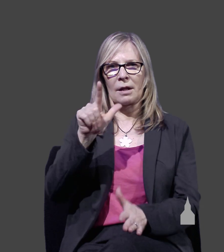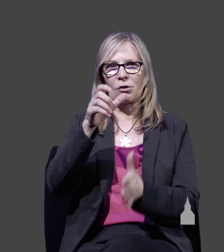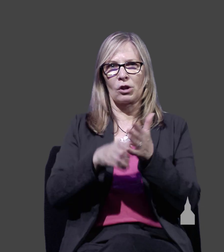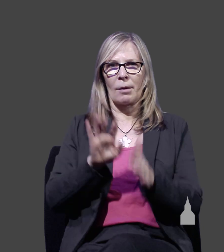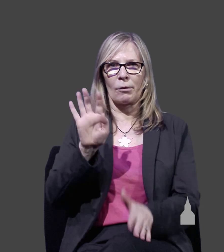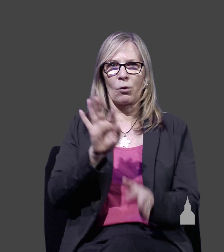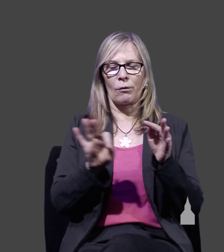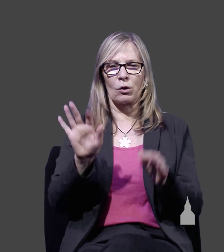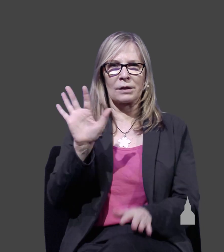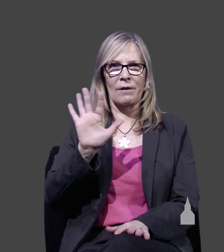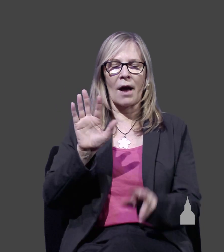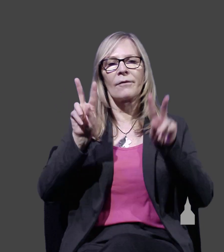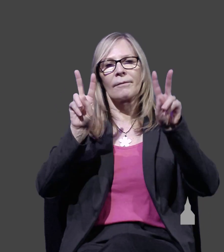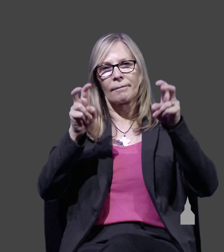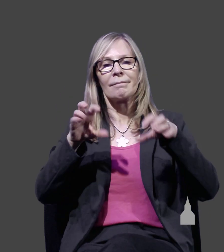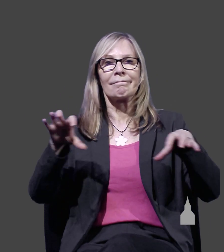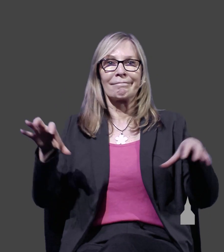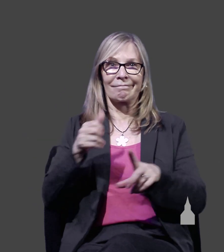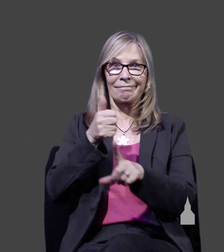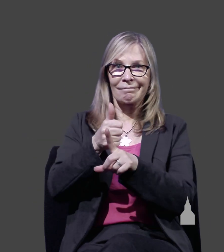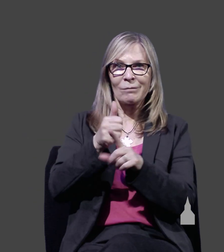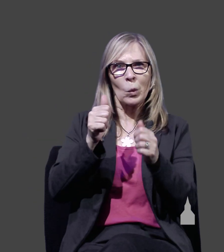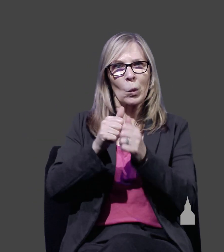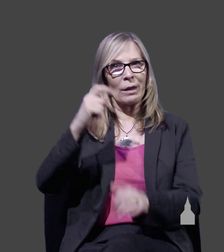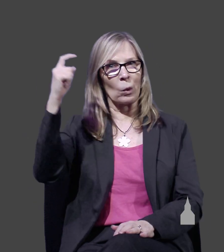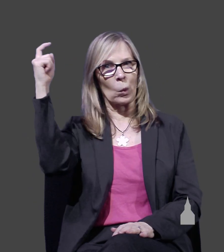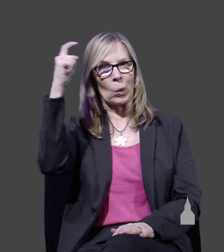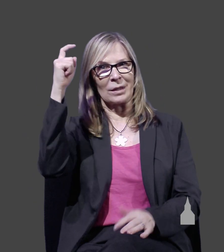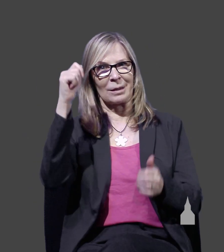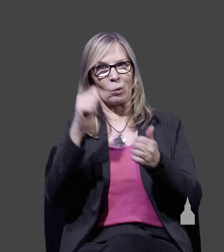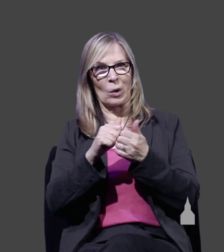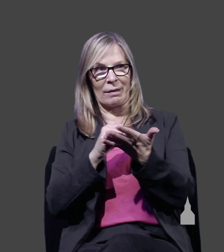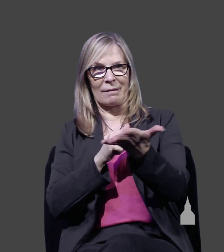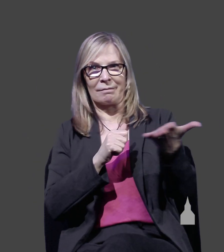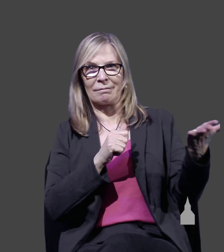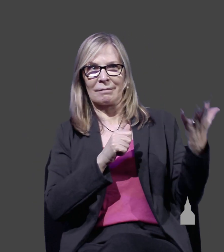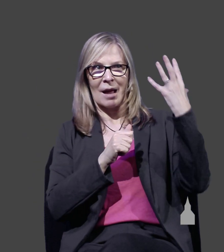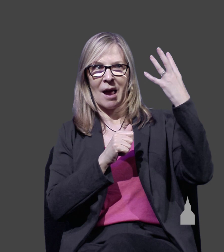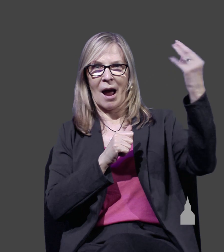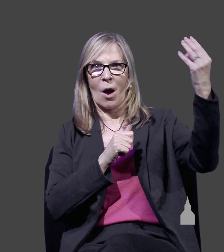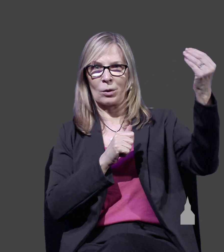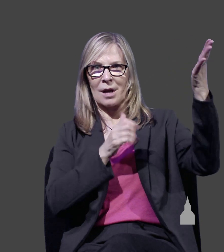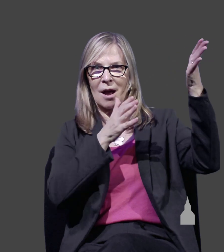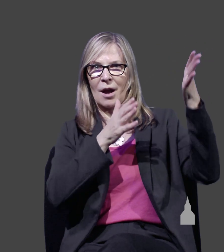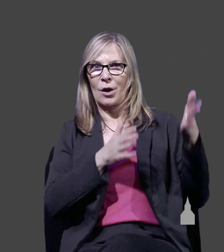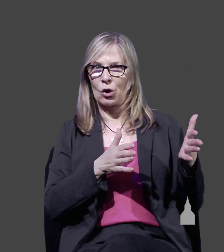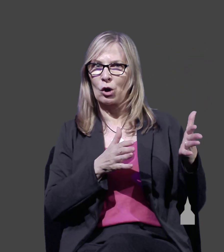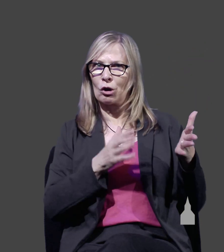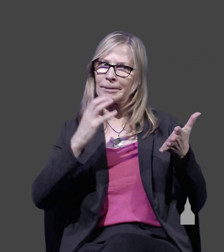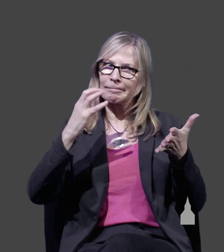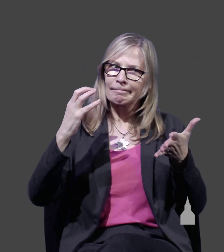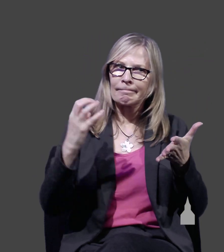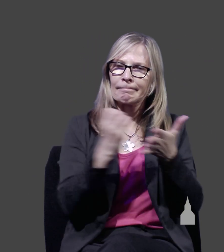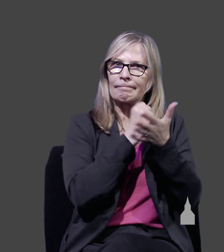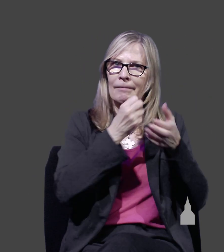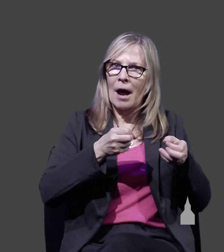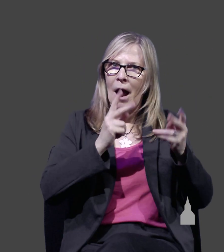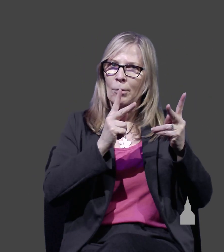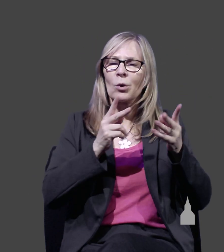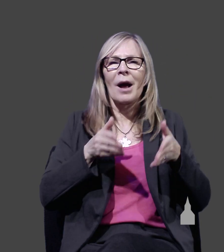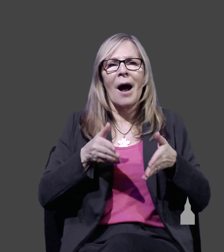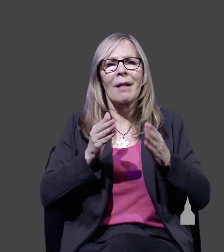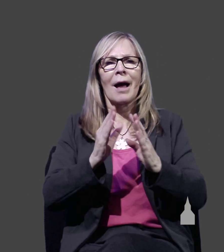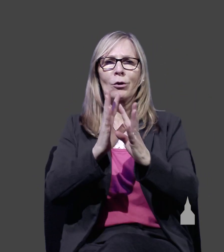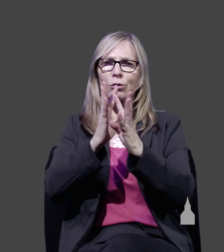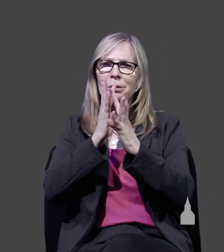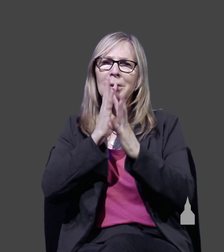verse 5. Conduct yourselves with wisdom towards outsiders, making the most of the opportunity. Let your speech always be